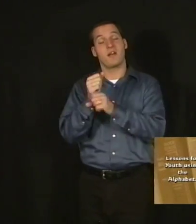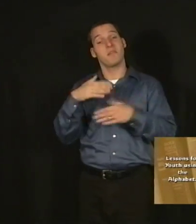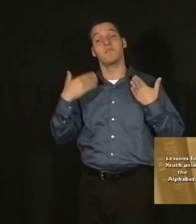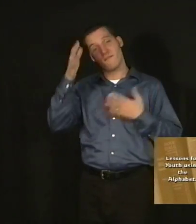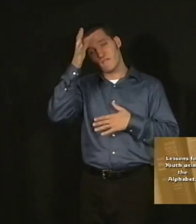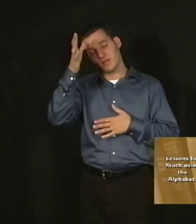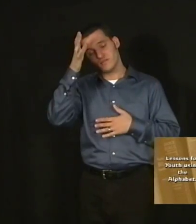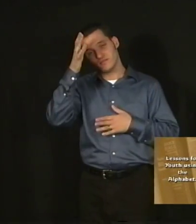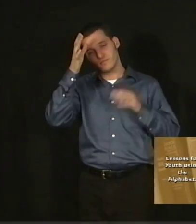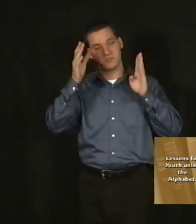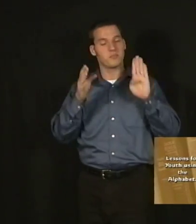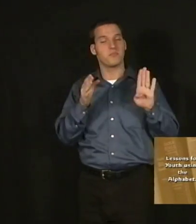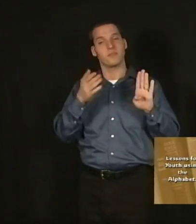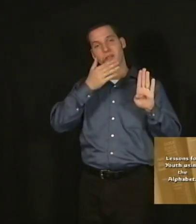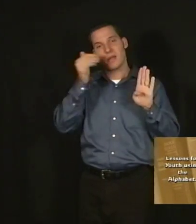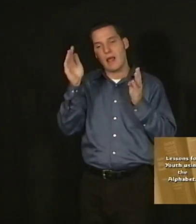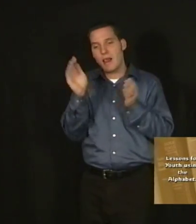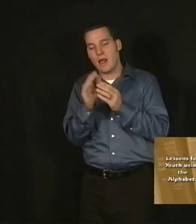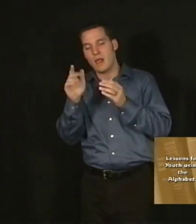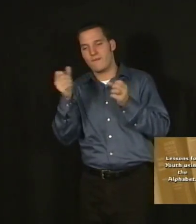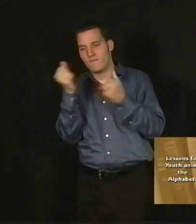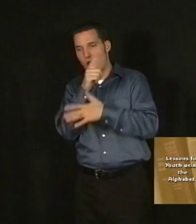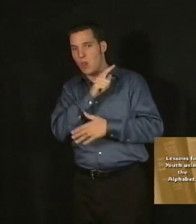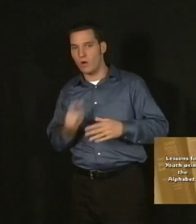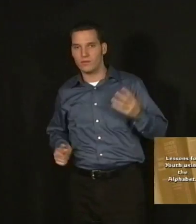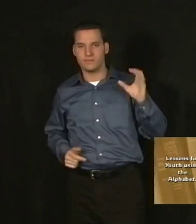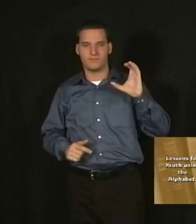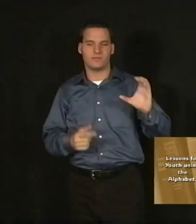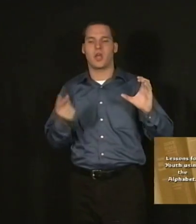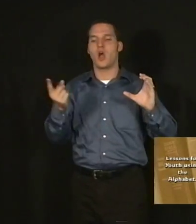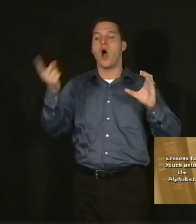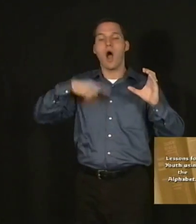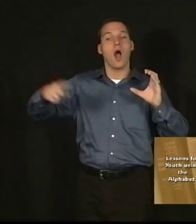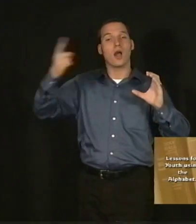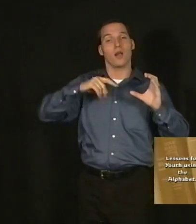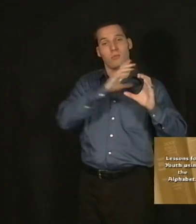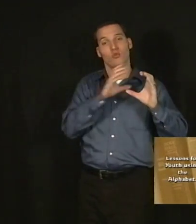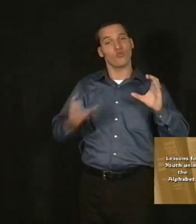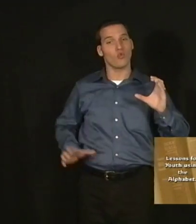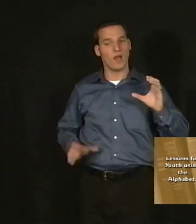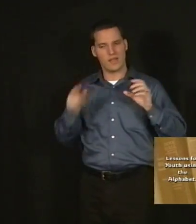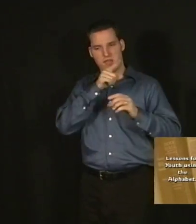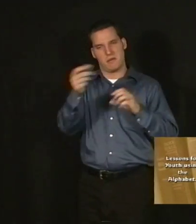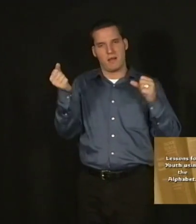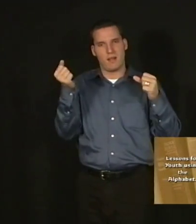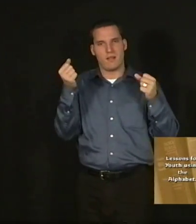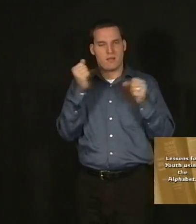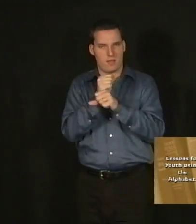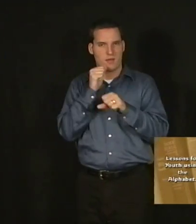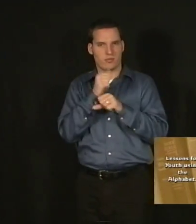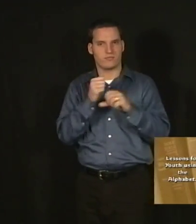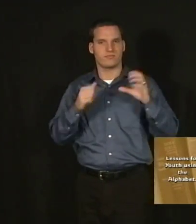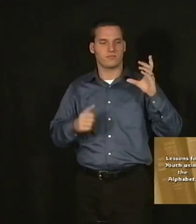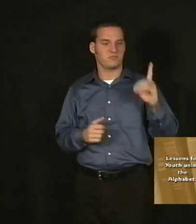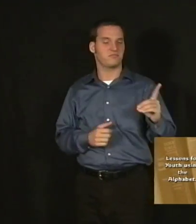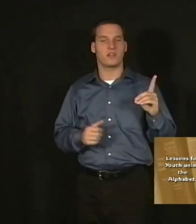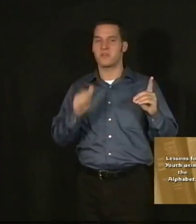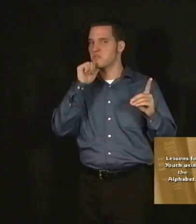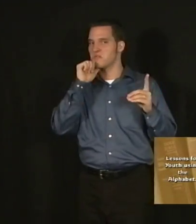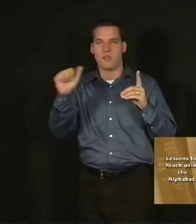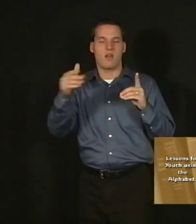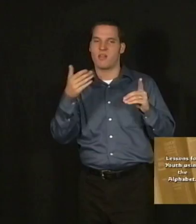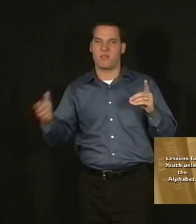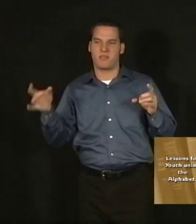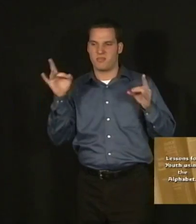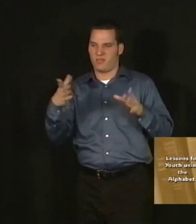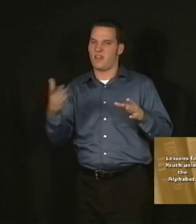father. Better is a little with the fear of the Lord than great treasure and trouble therewith. Come unto Christ, all ye that labor and heavy laden. Do not the abominable